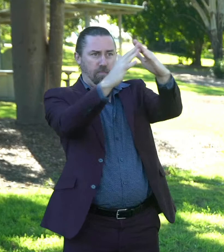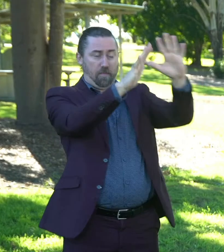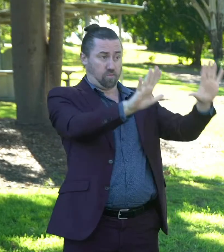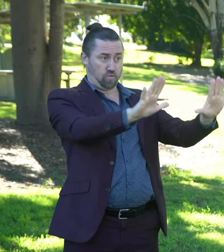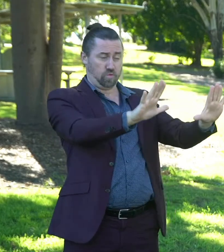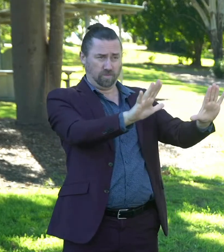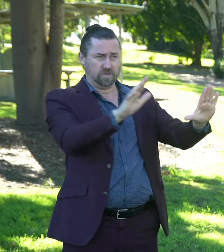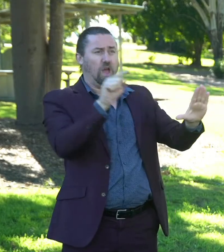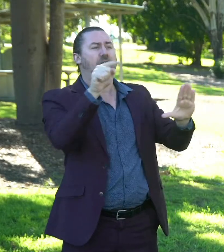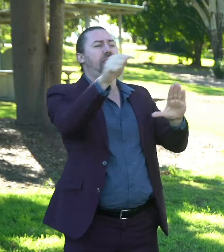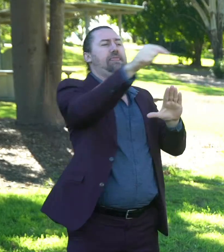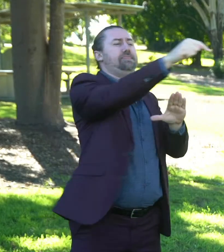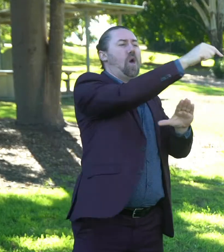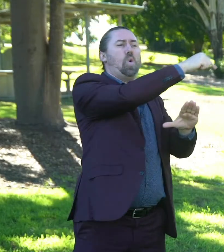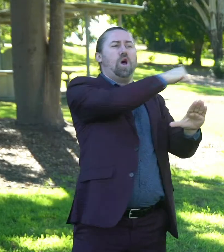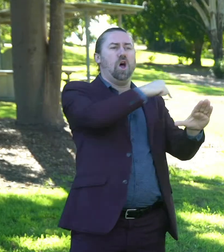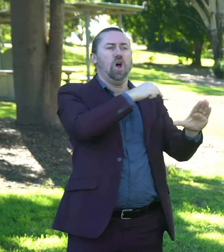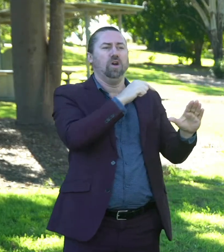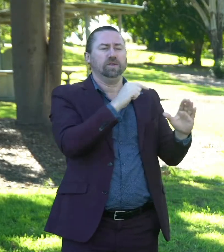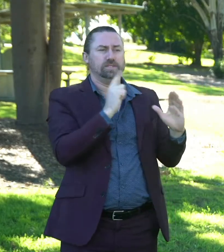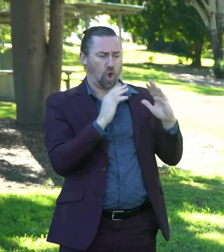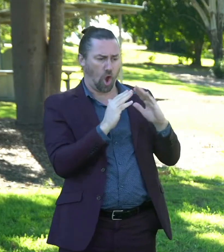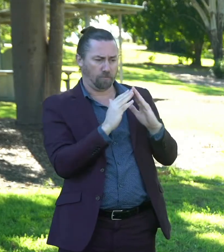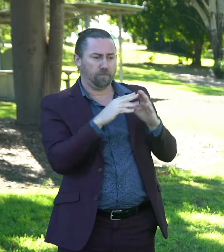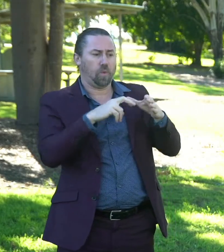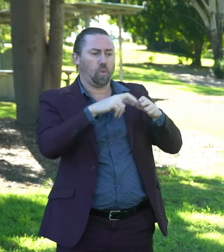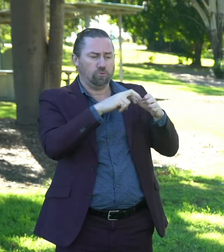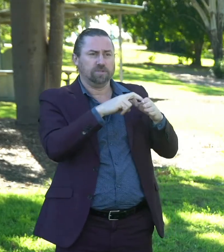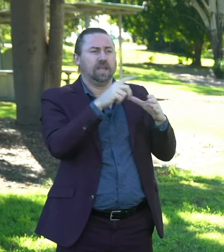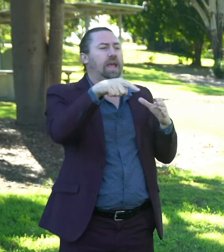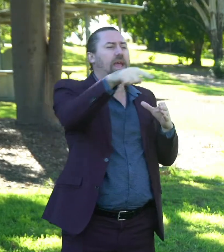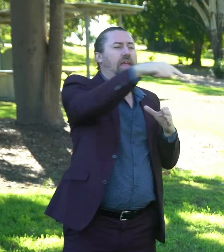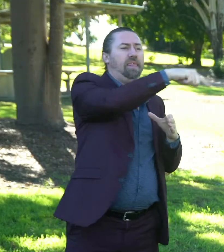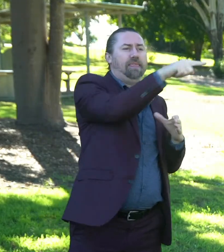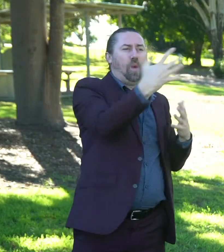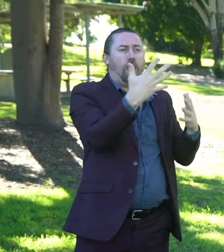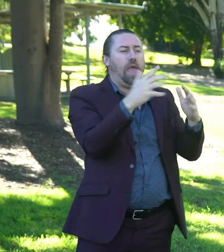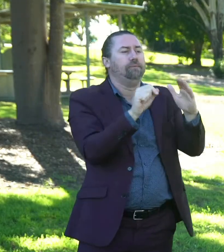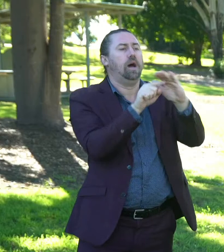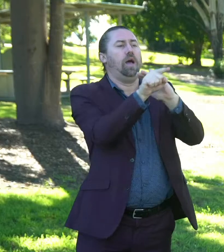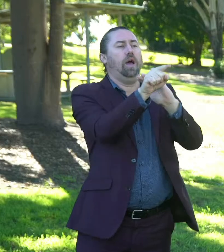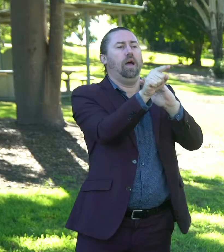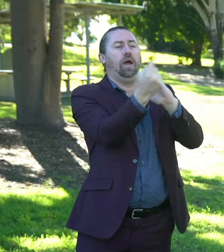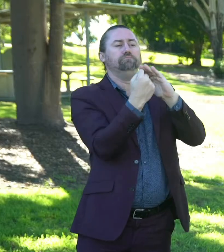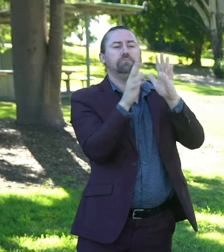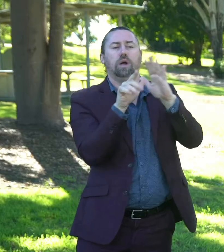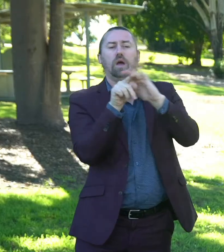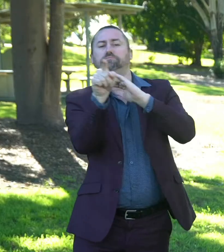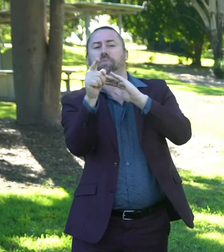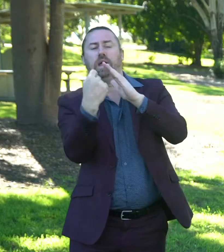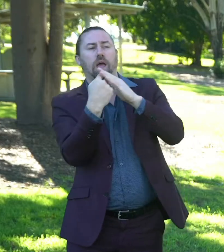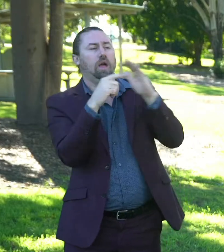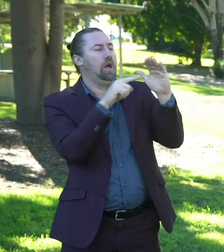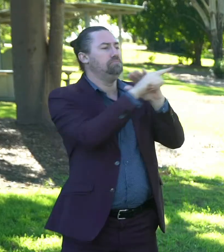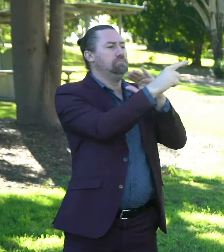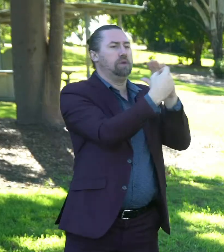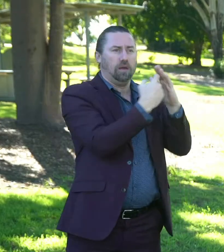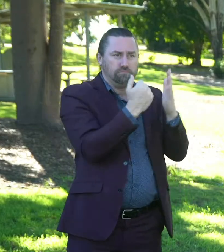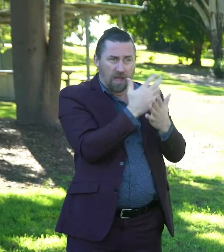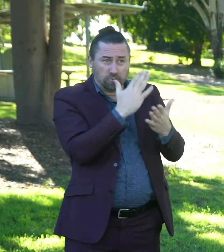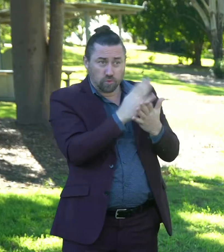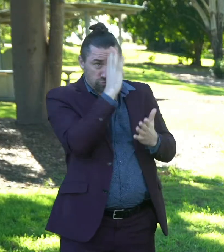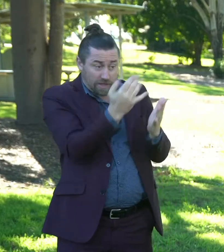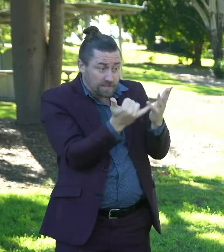of those people, while they've been in home quarantine, have been, and just checking when they started,